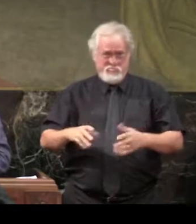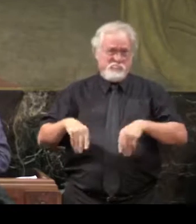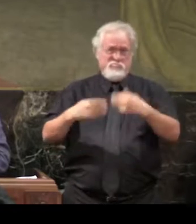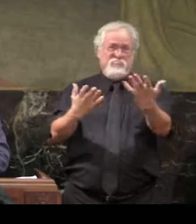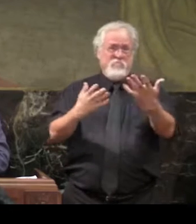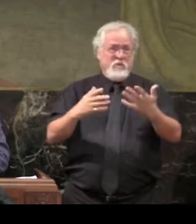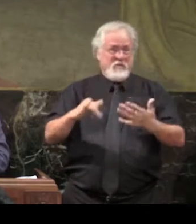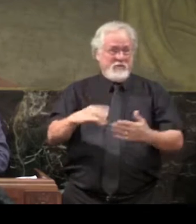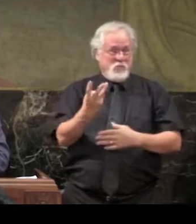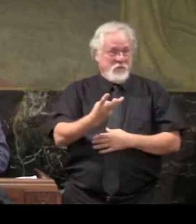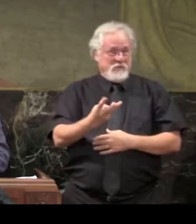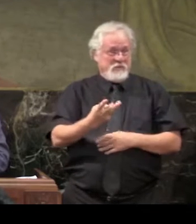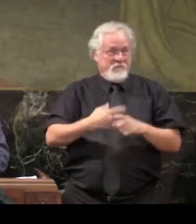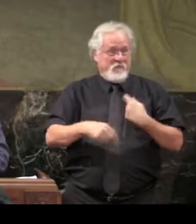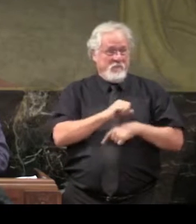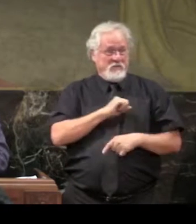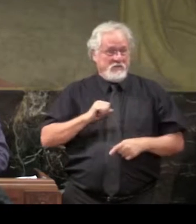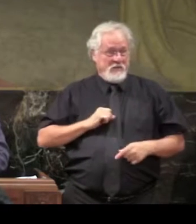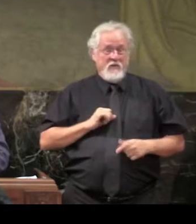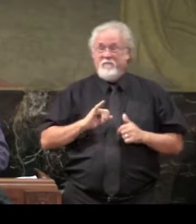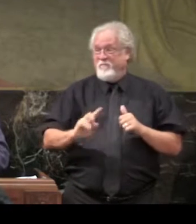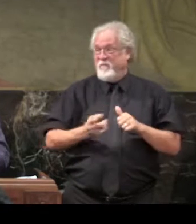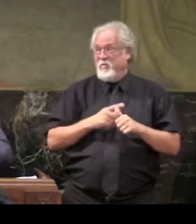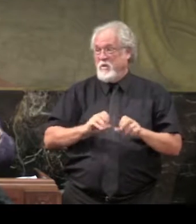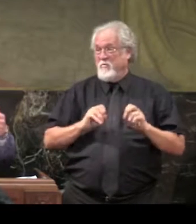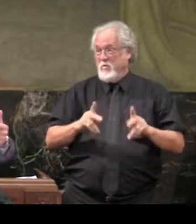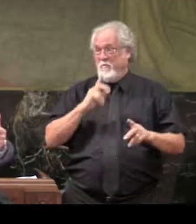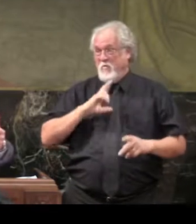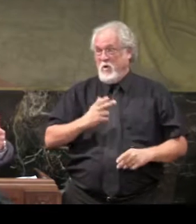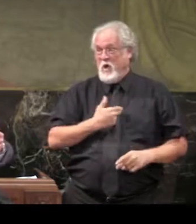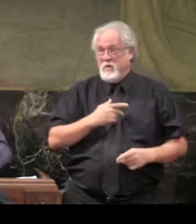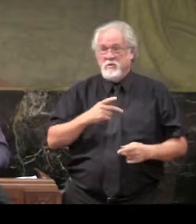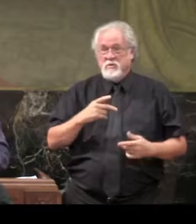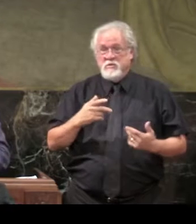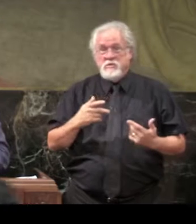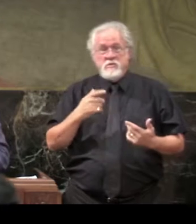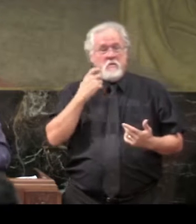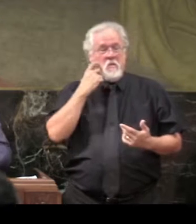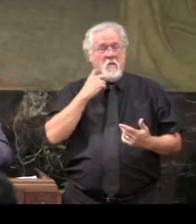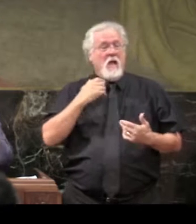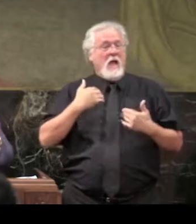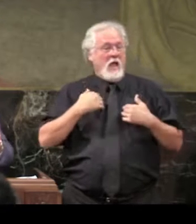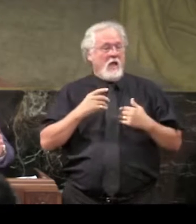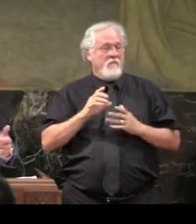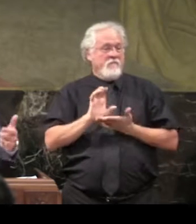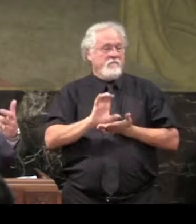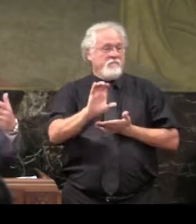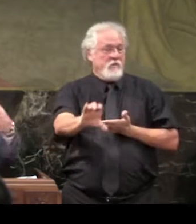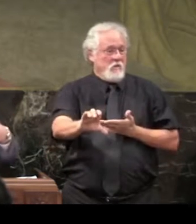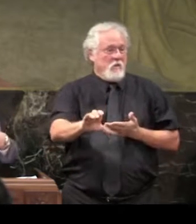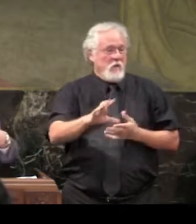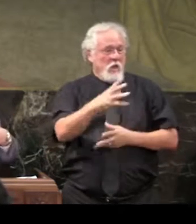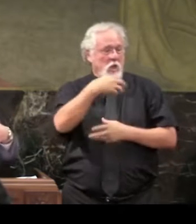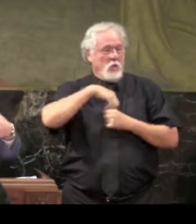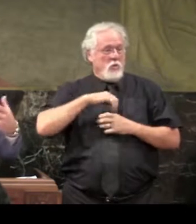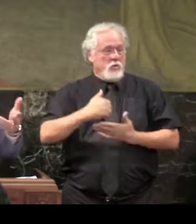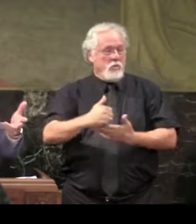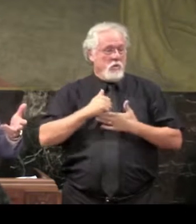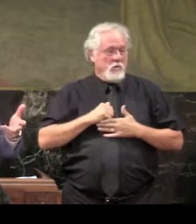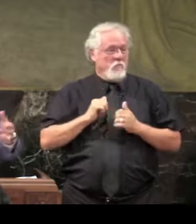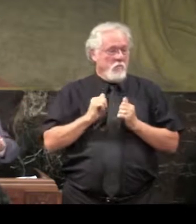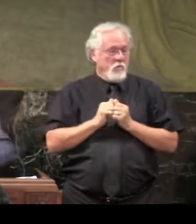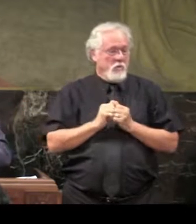Senate. Obviously, this is the first opportunity for us to have an appropriation included to assist us